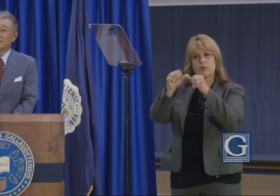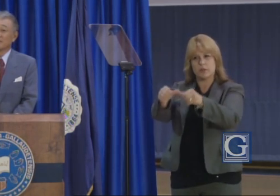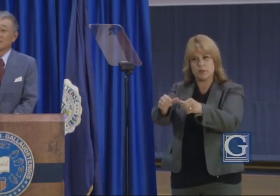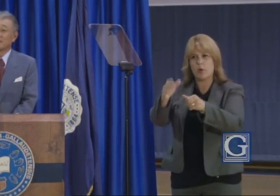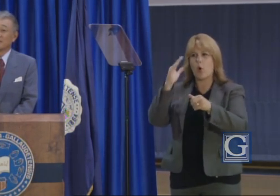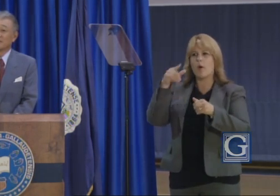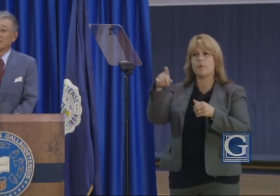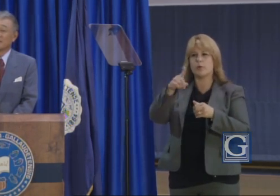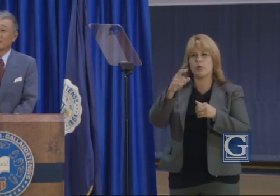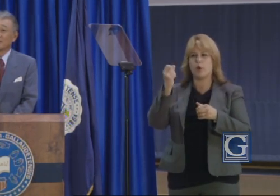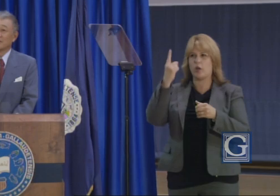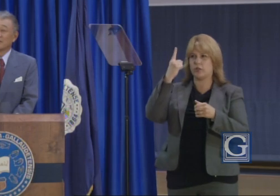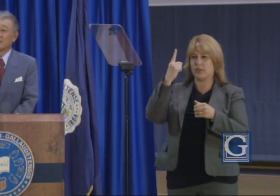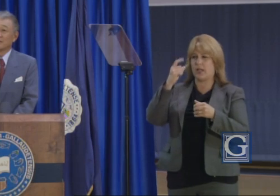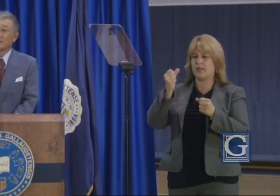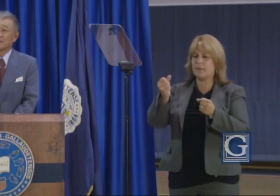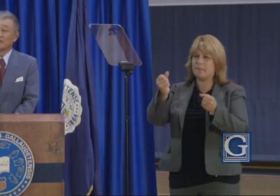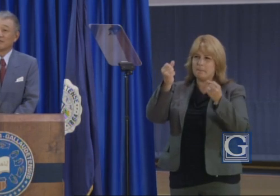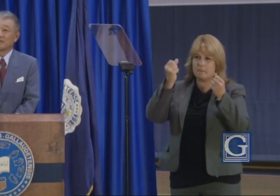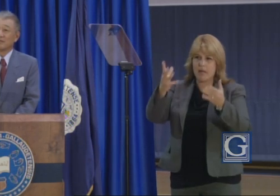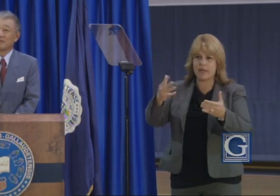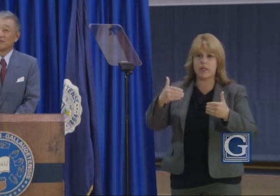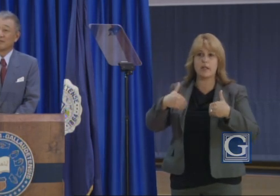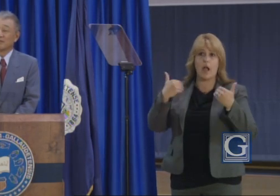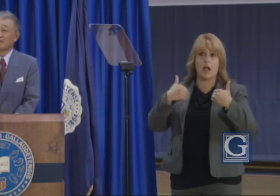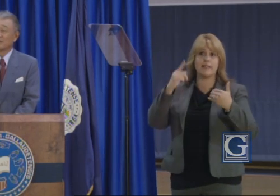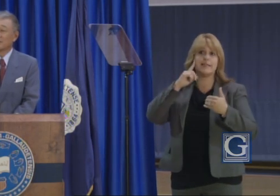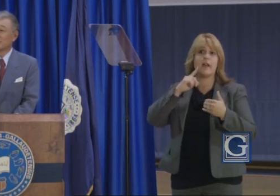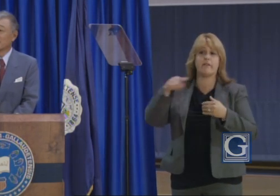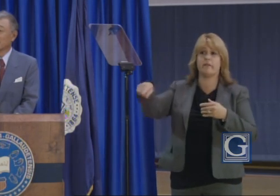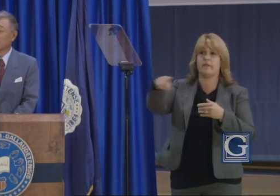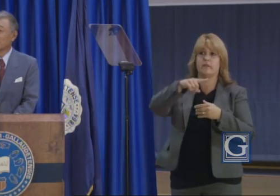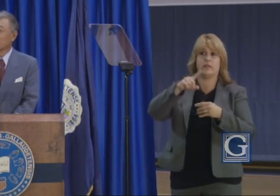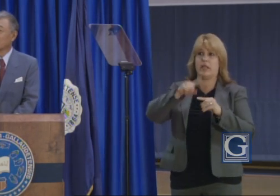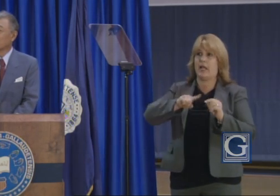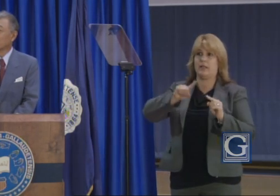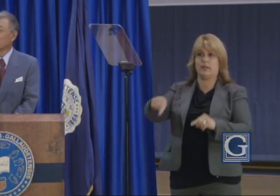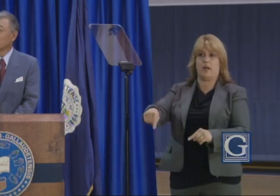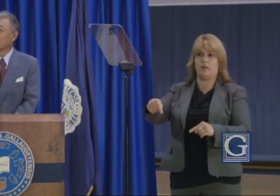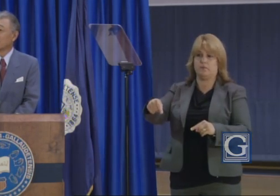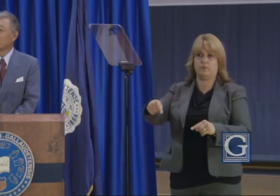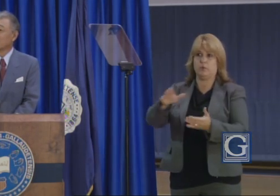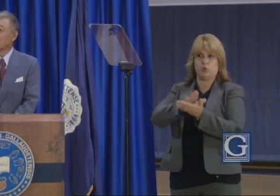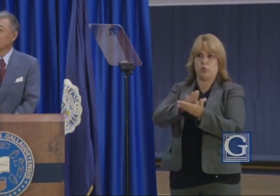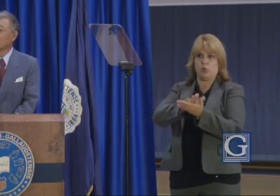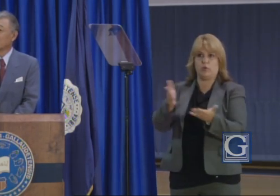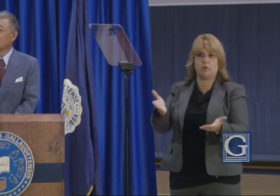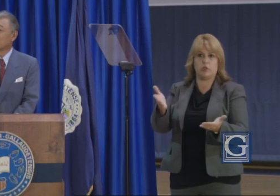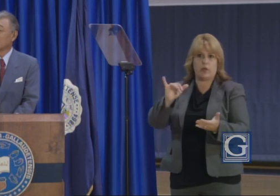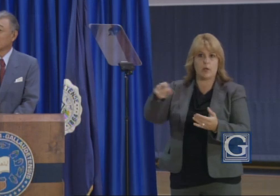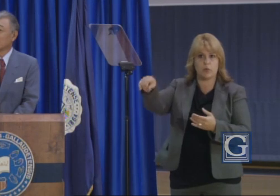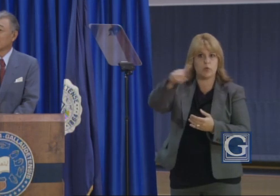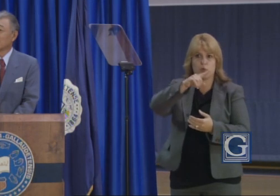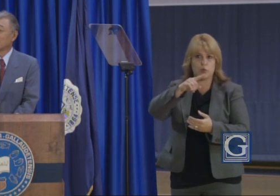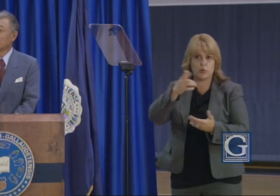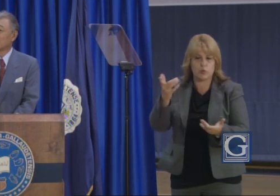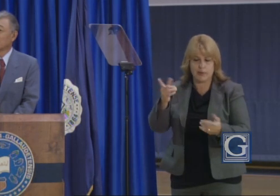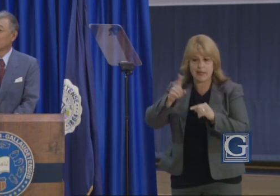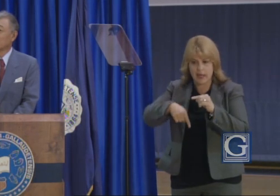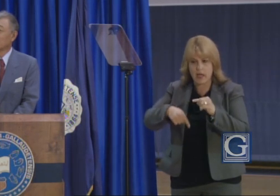there are many young deaf people who cannot attend a school such as you are. And I look to you to become the